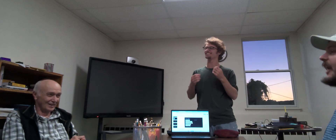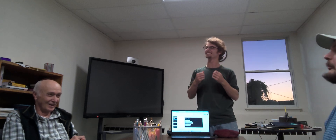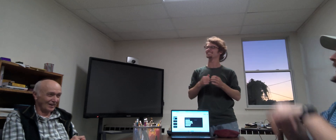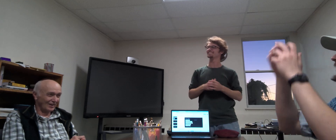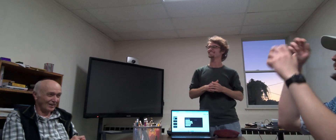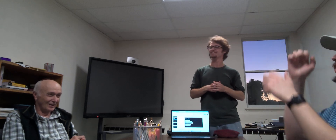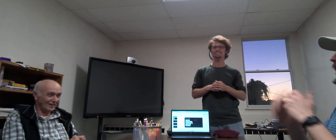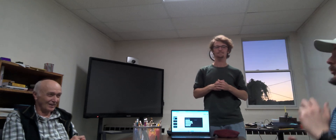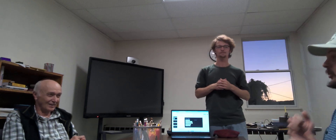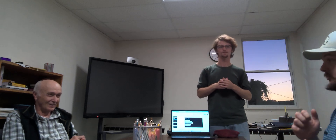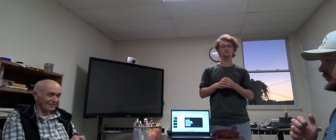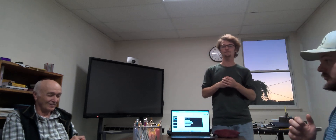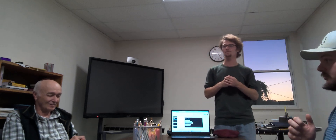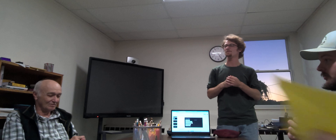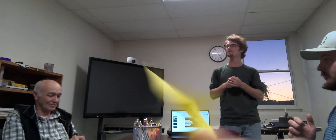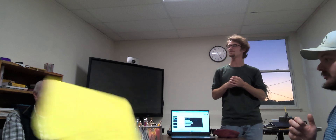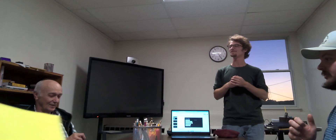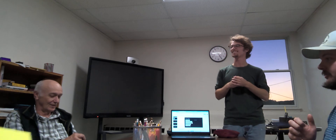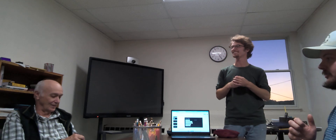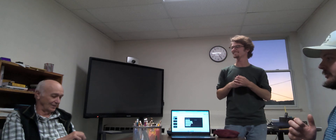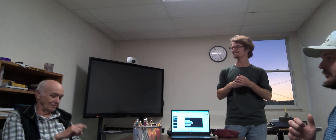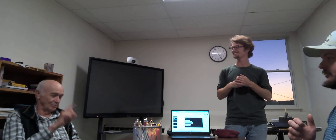say this. I'm gonna give you this one.